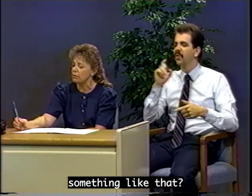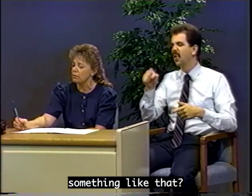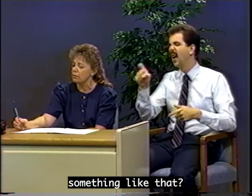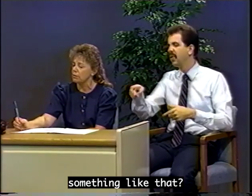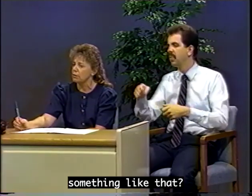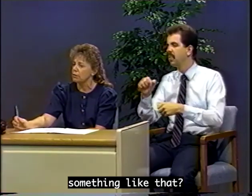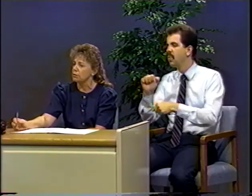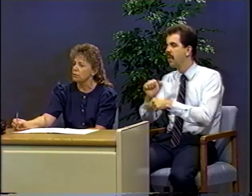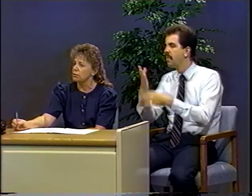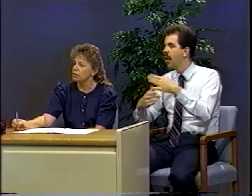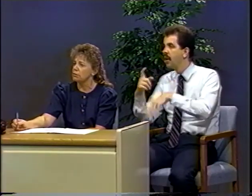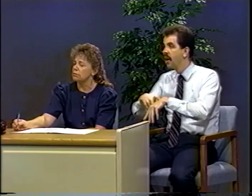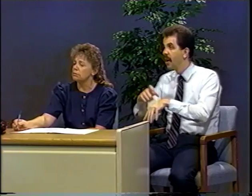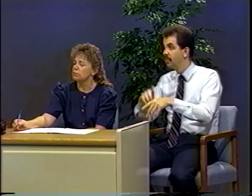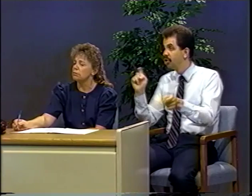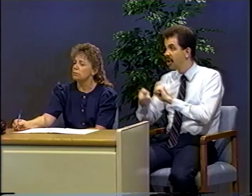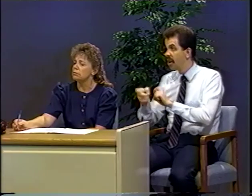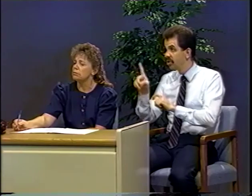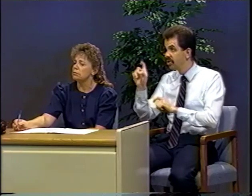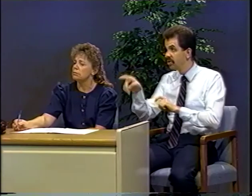that?